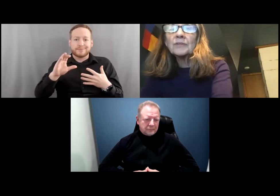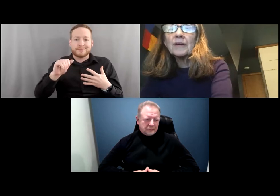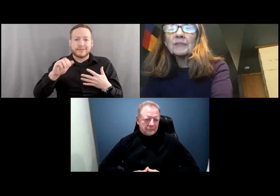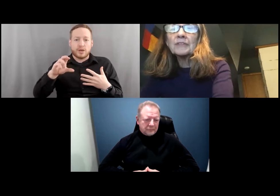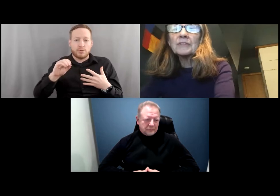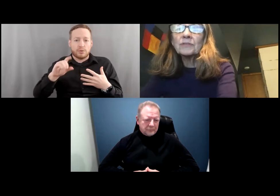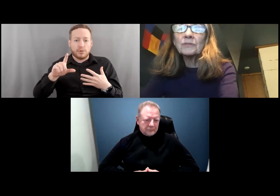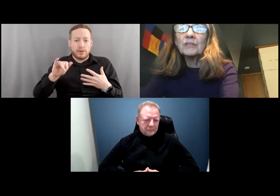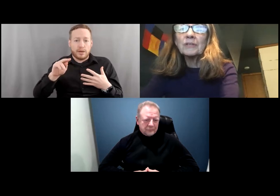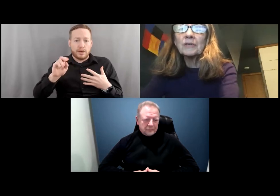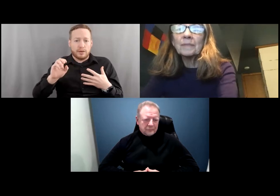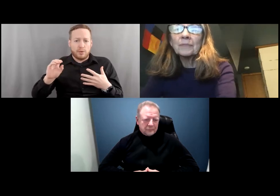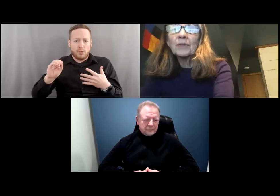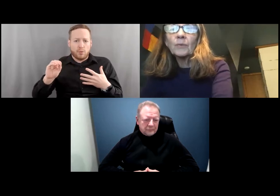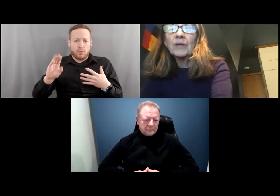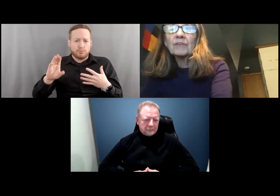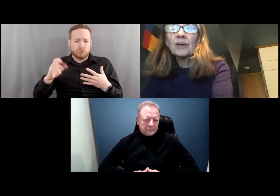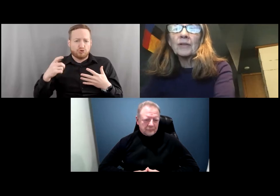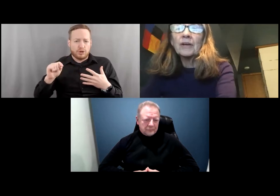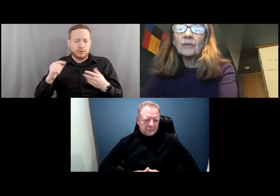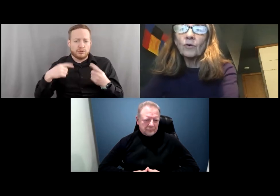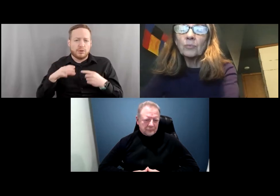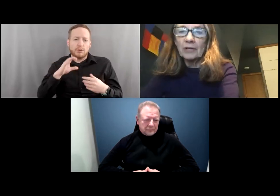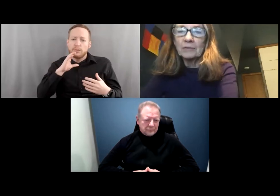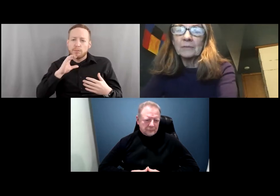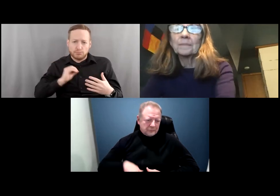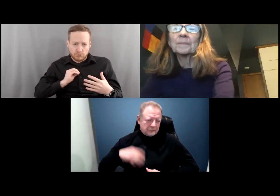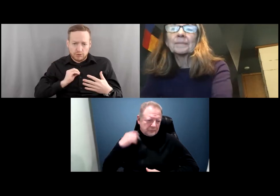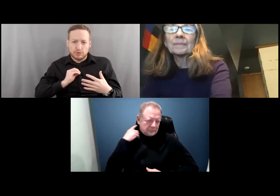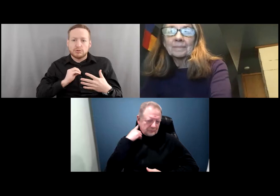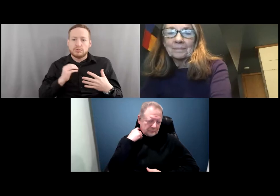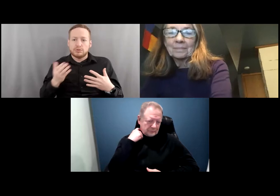Let's go down the list of who's here. We have Caroline Olbrecht.